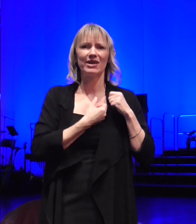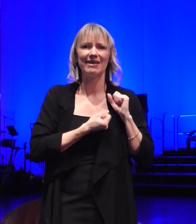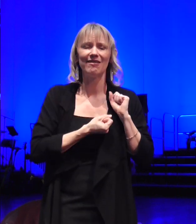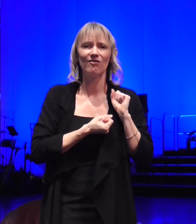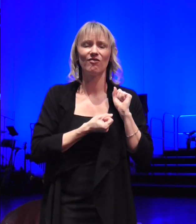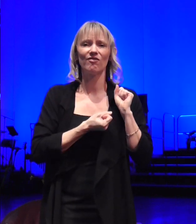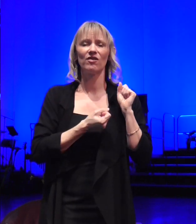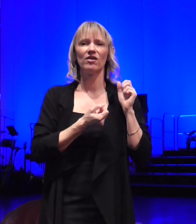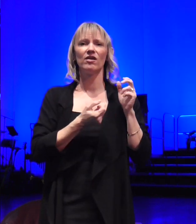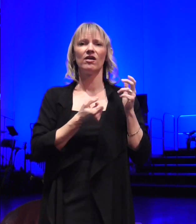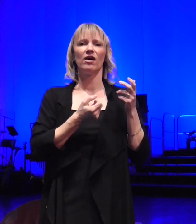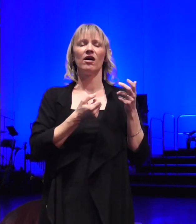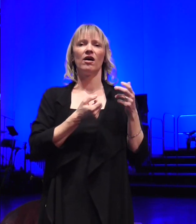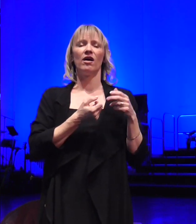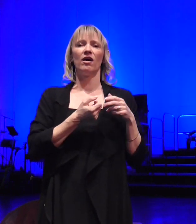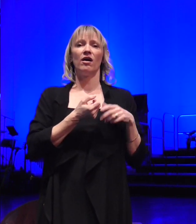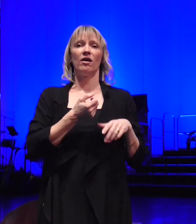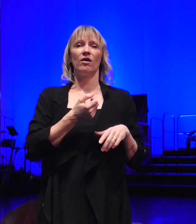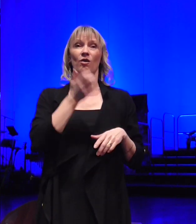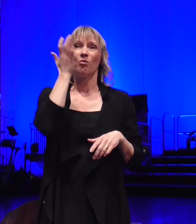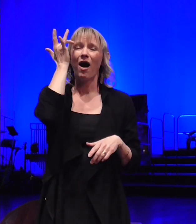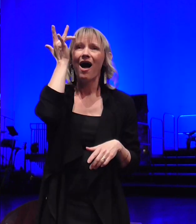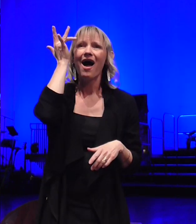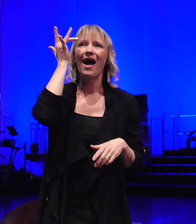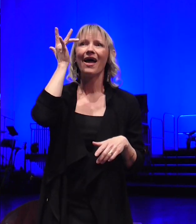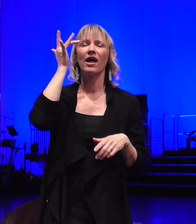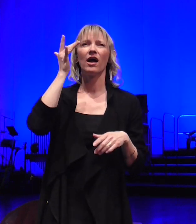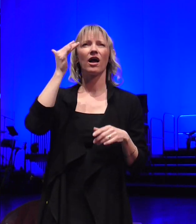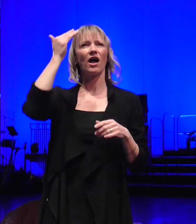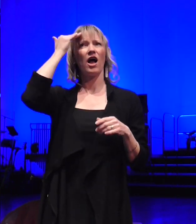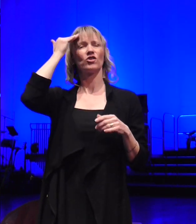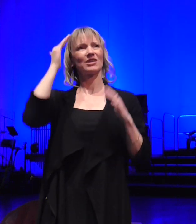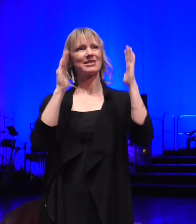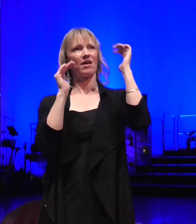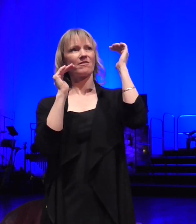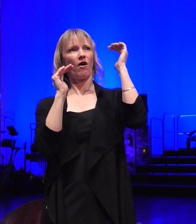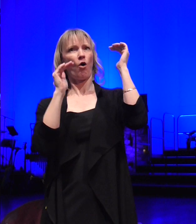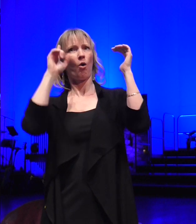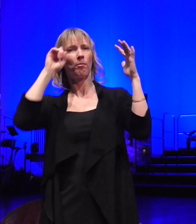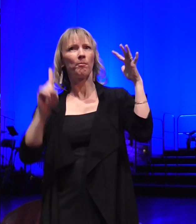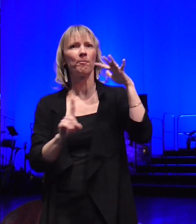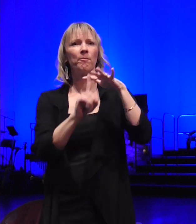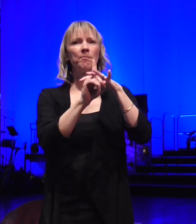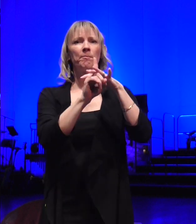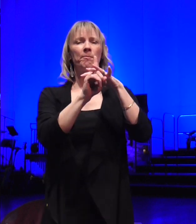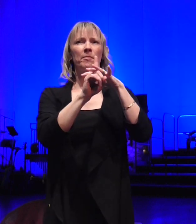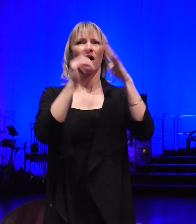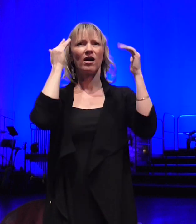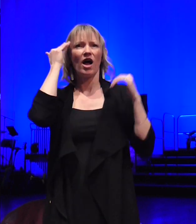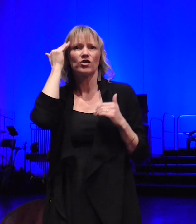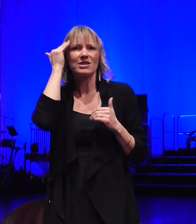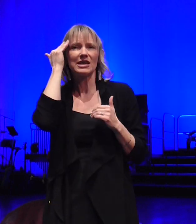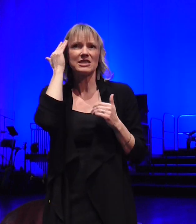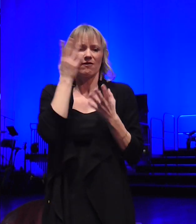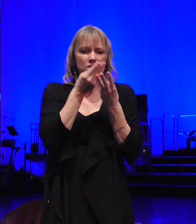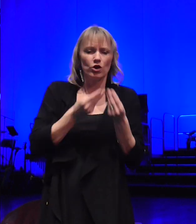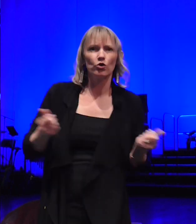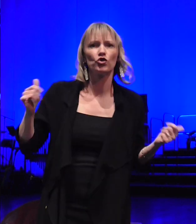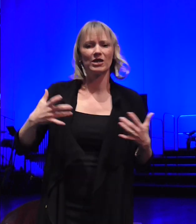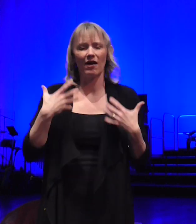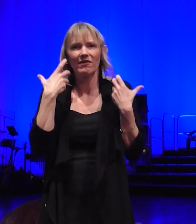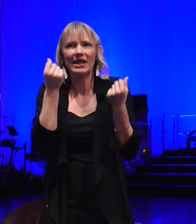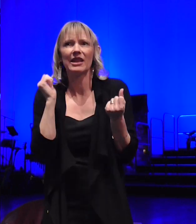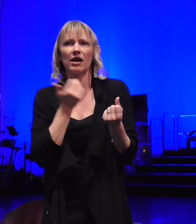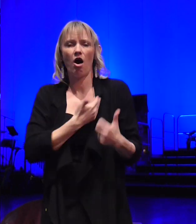in order to bring forth a consciousness of hope, a consciousness of solution, a consciousness of healing into our